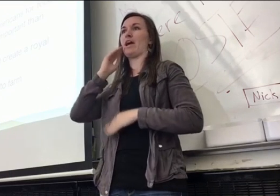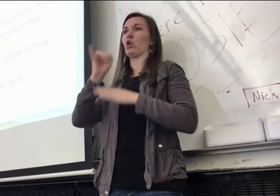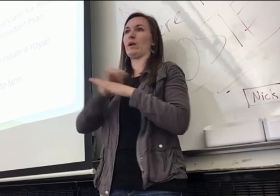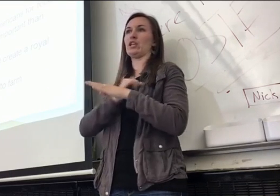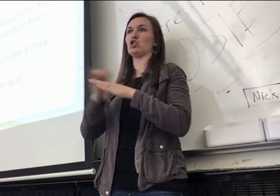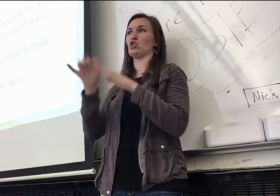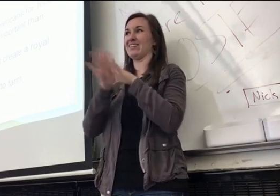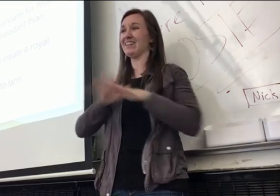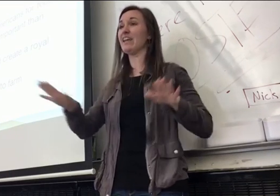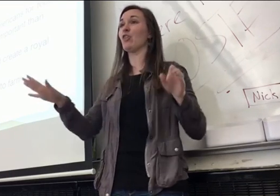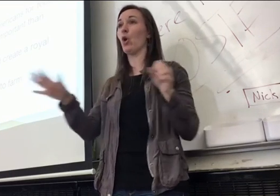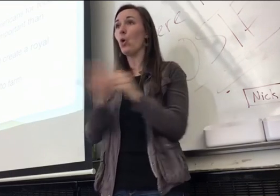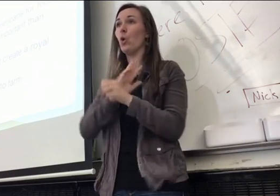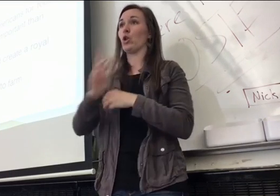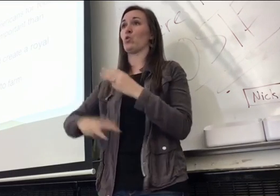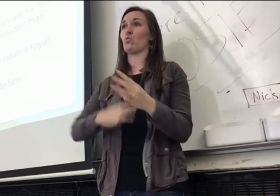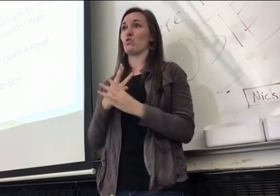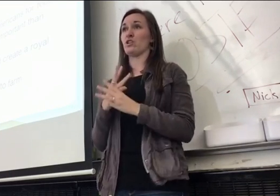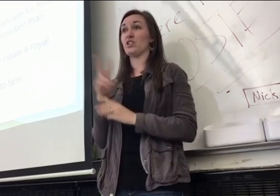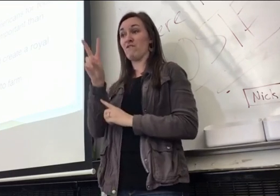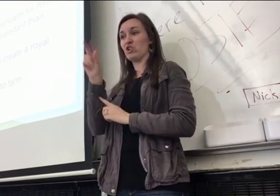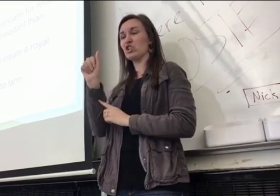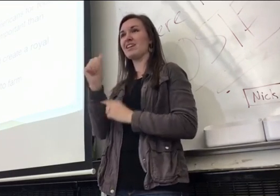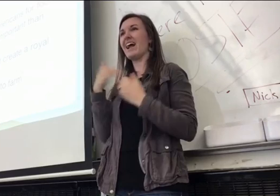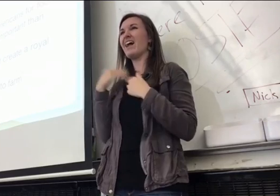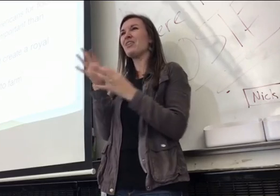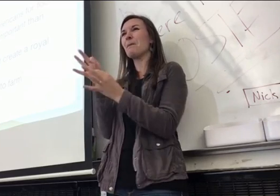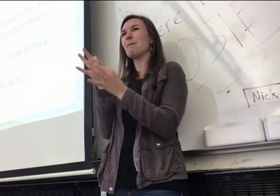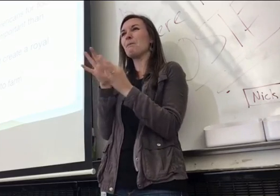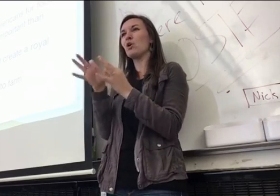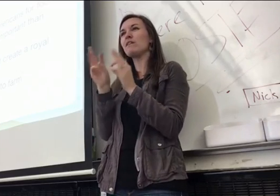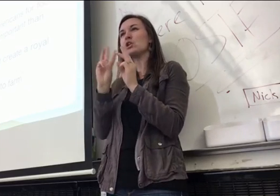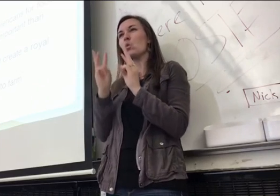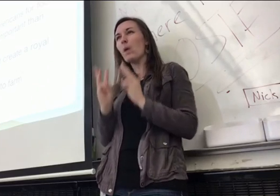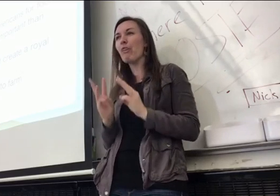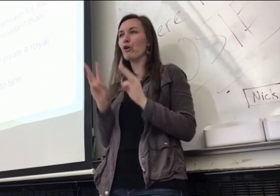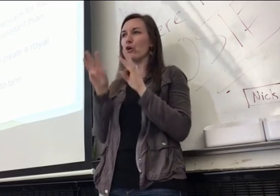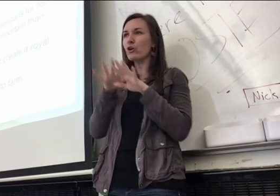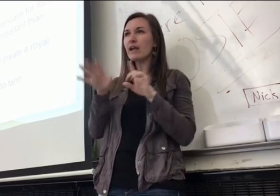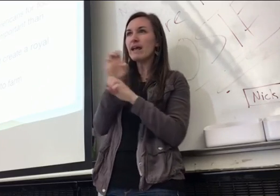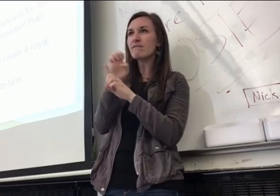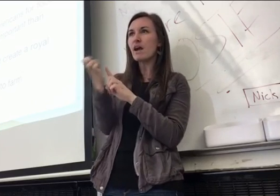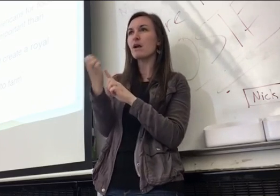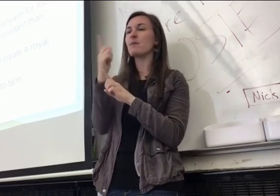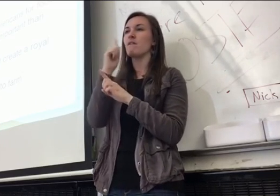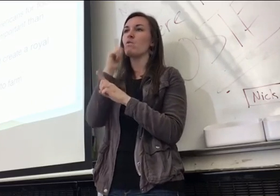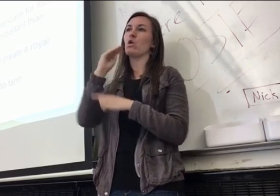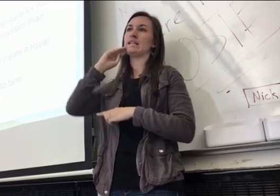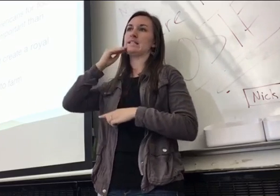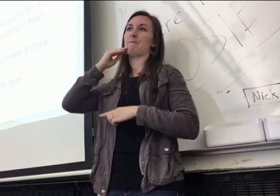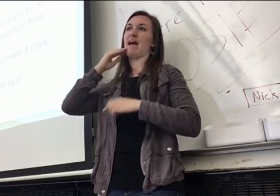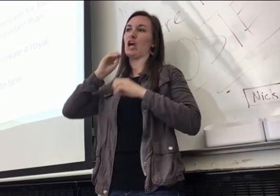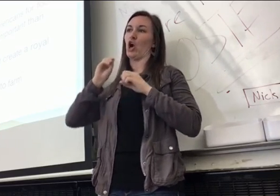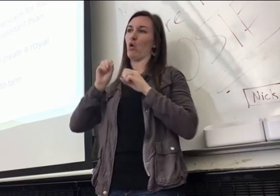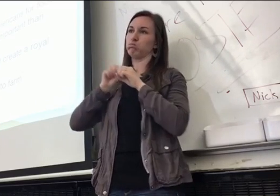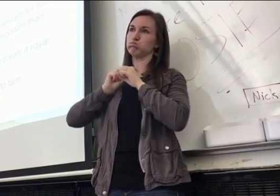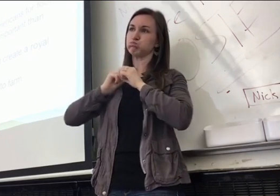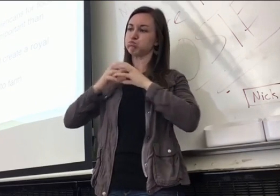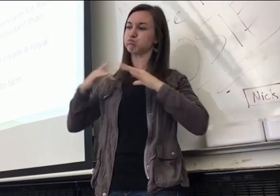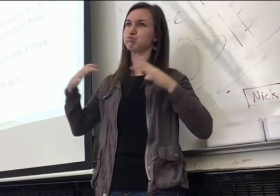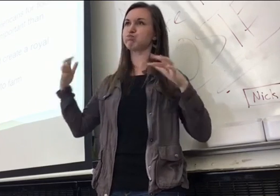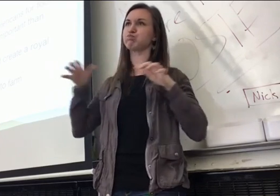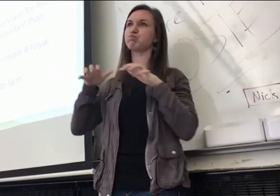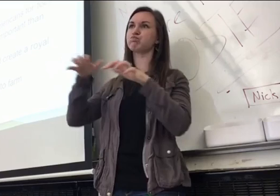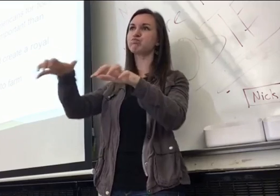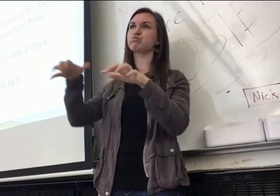the entire world. Virginia was the perfect place, had the perfect climate to create a massive tobacco colony. Now,